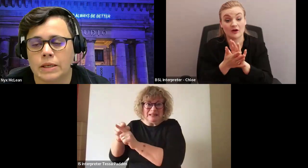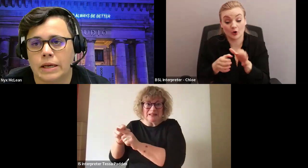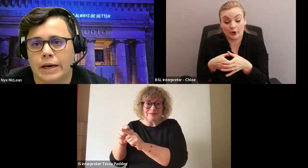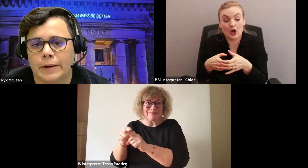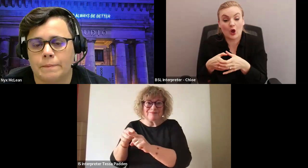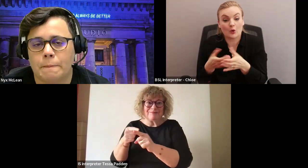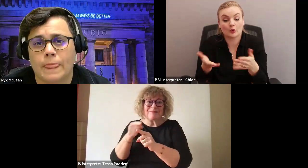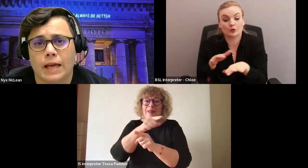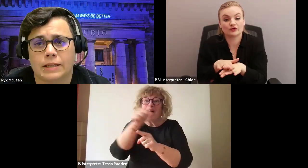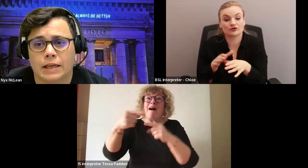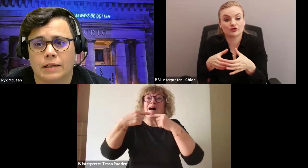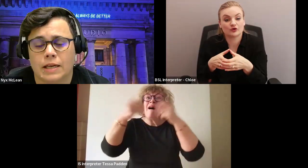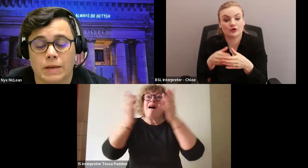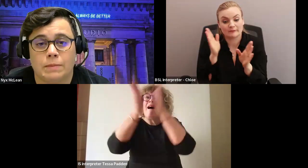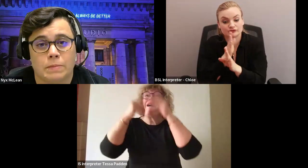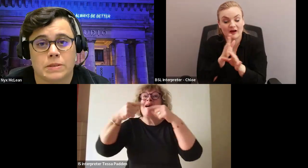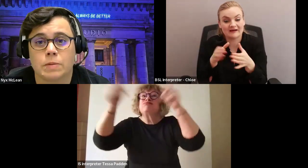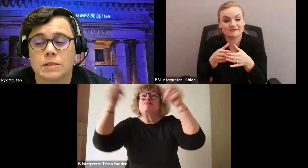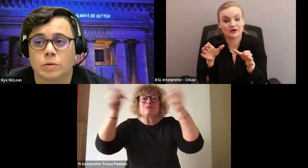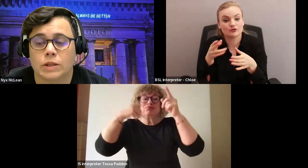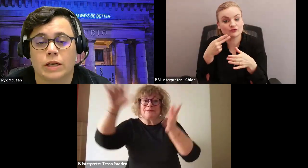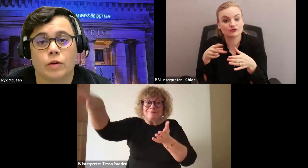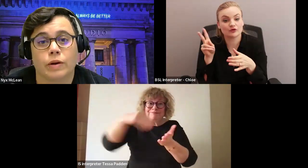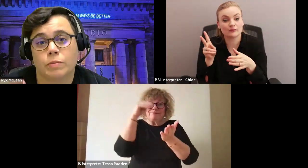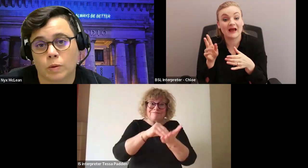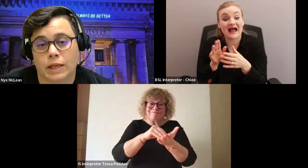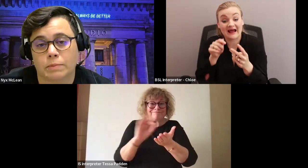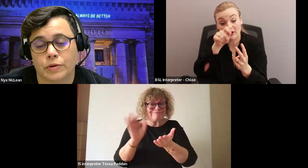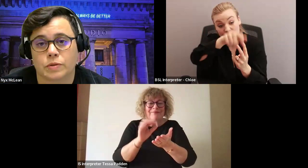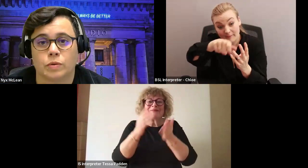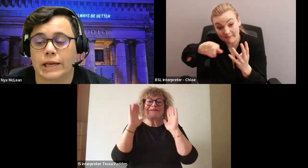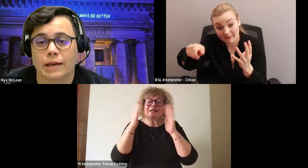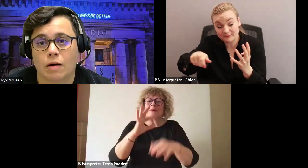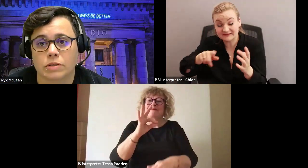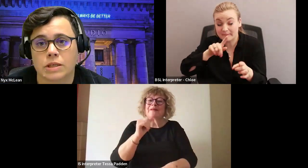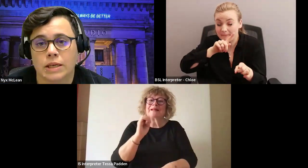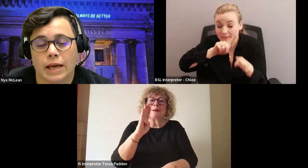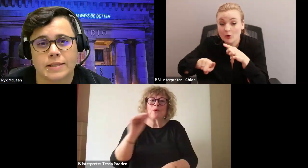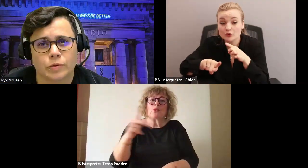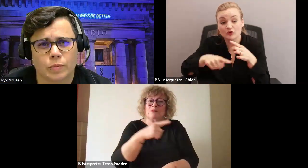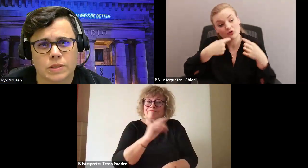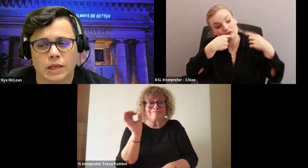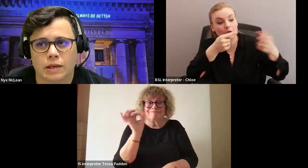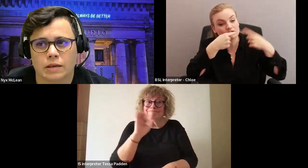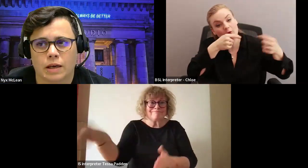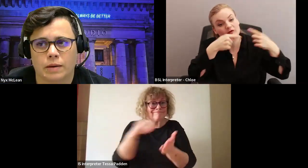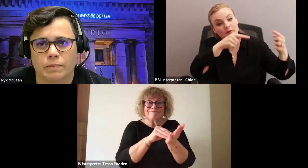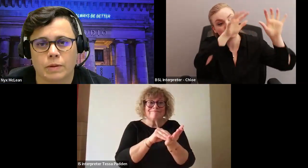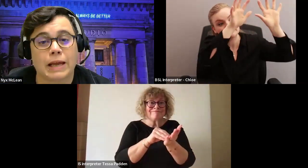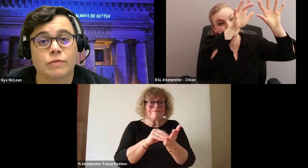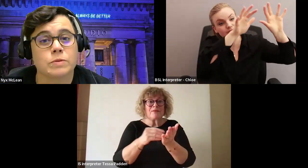WhatsApp, and then as many members as possible would then go and report that post or that account. And so we were